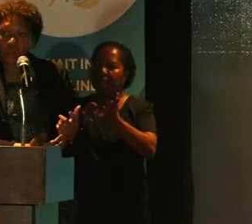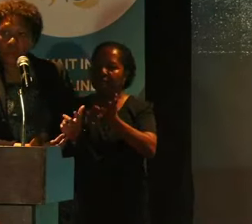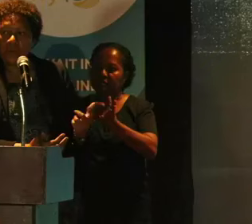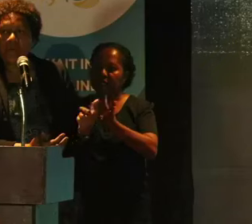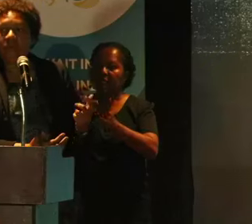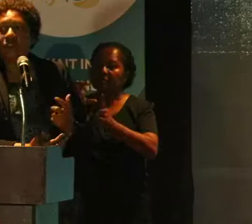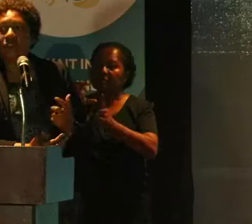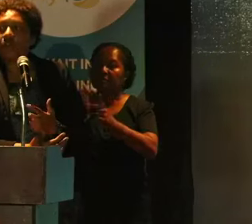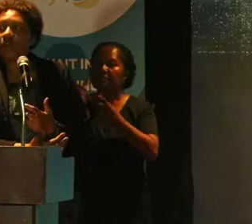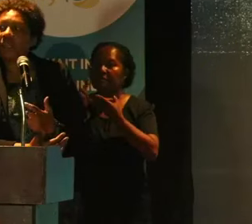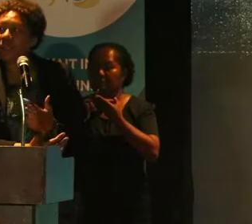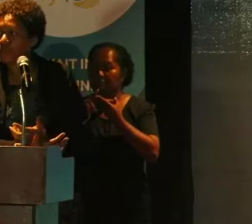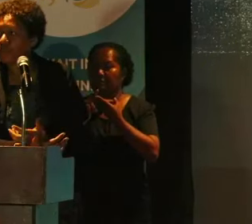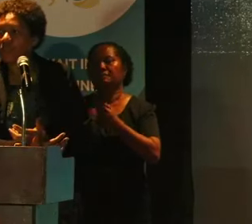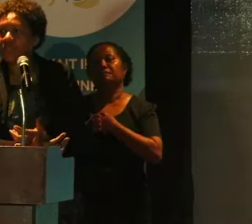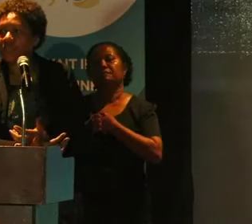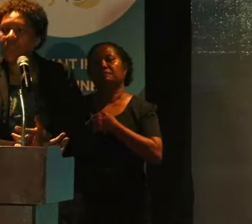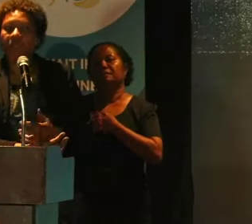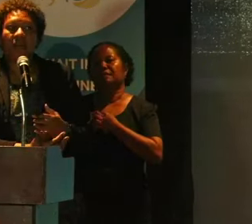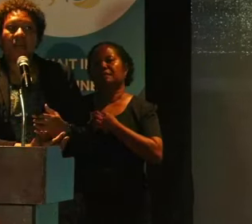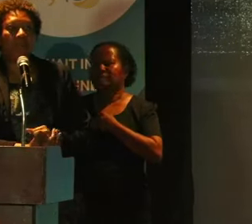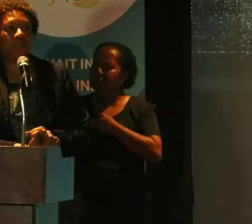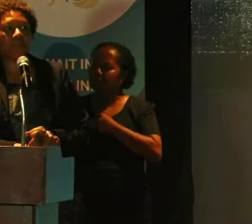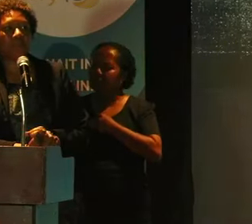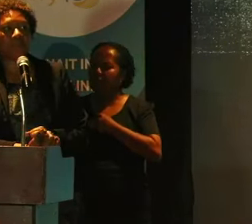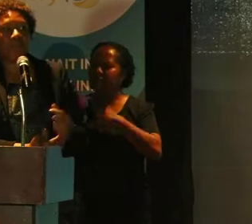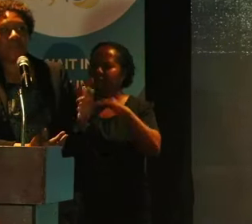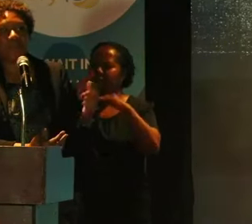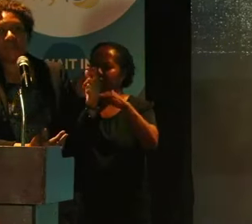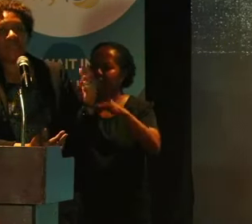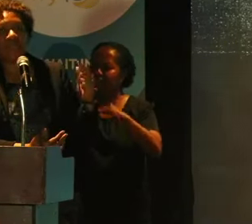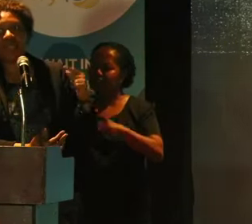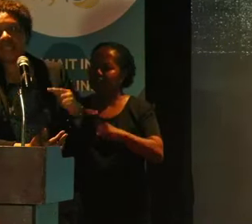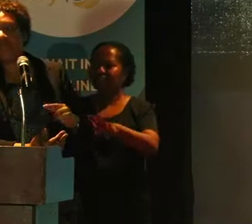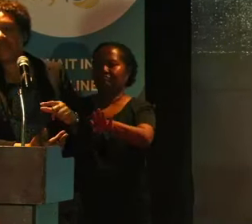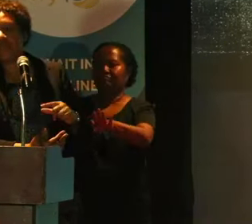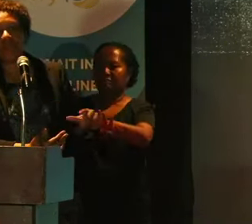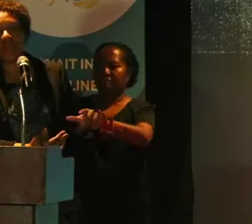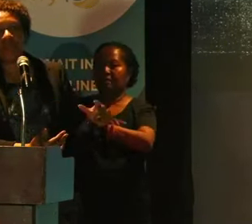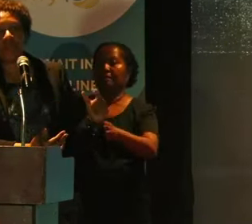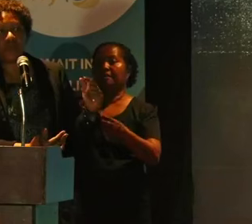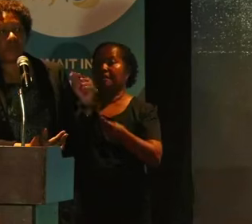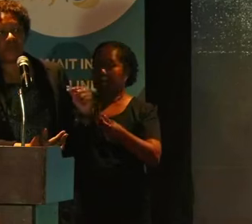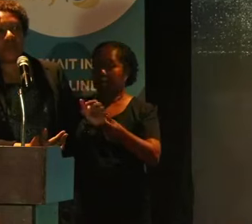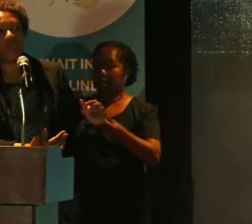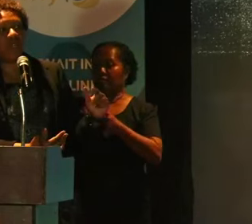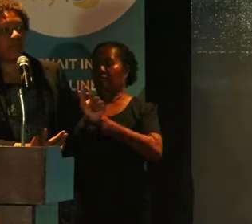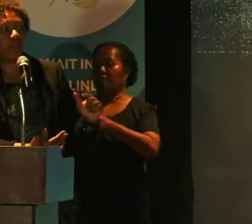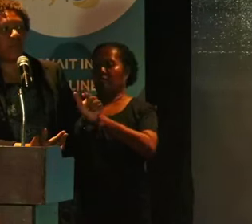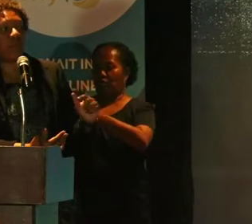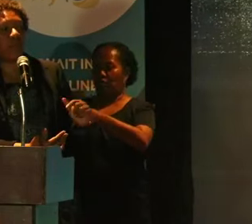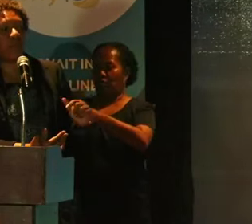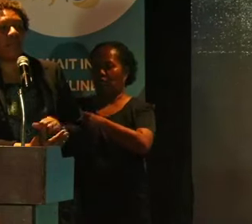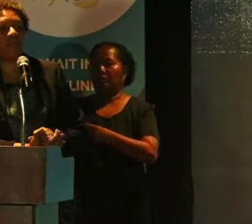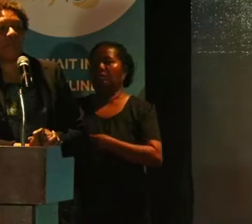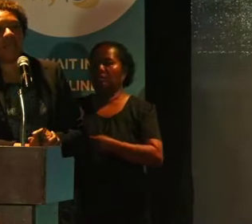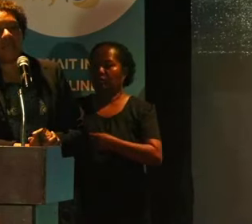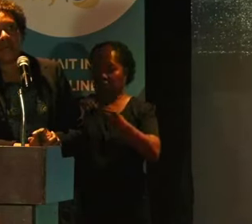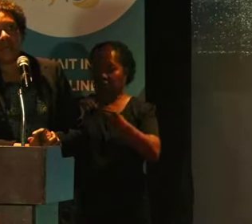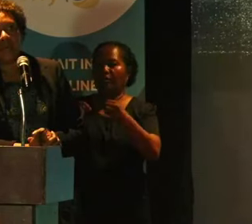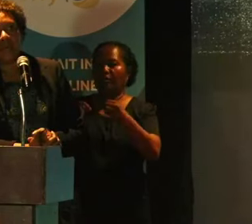is long. A lot of people get frustrated. But it's easier if you follow the process. You come in and you talk to our